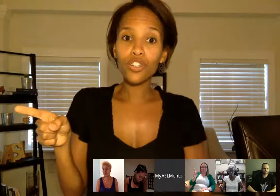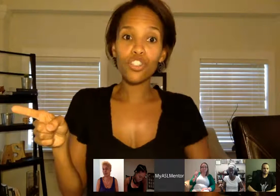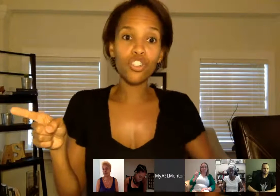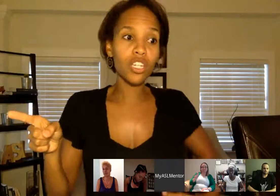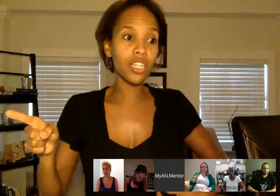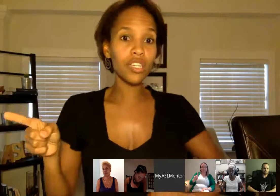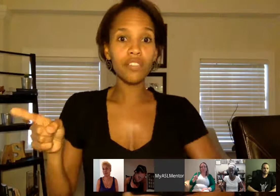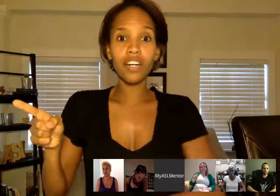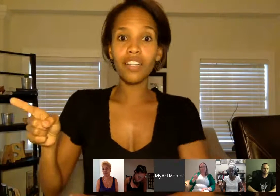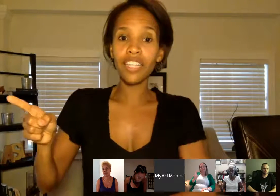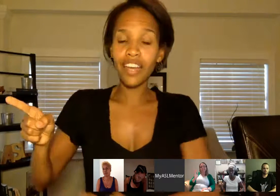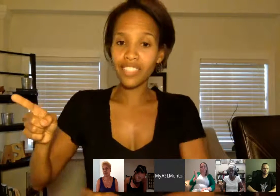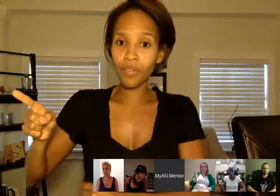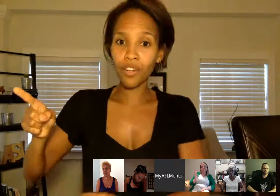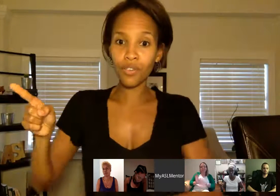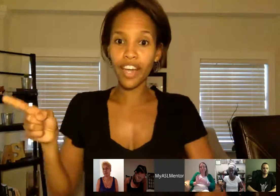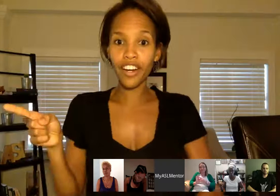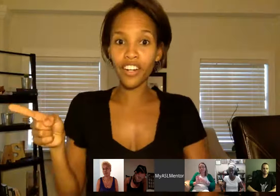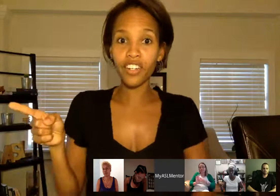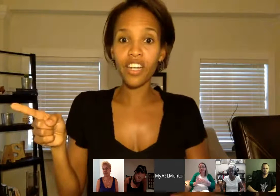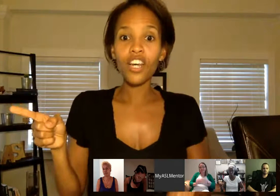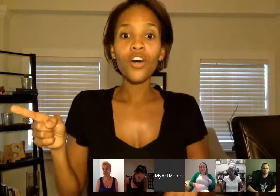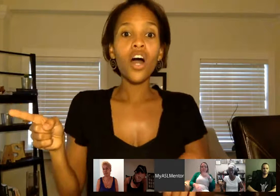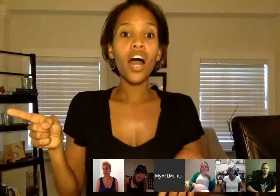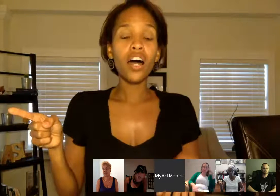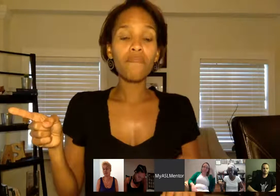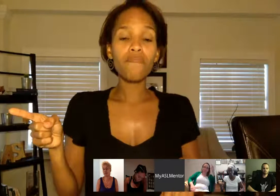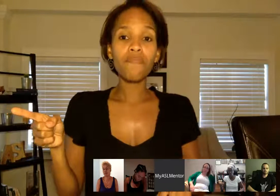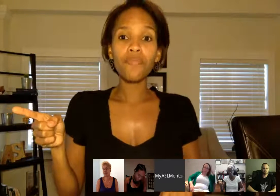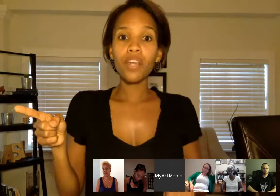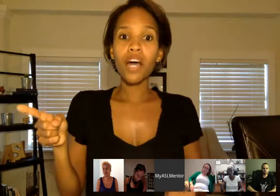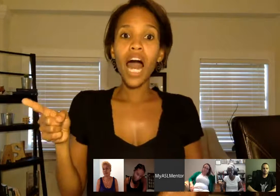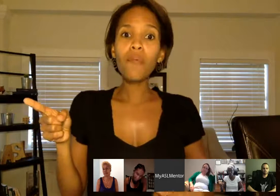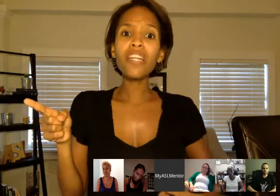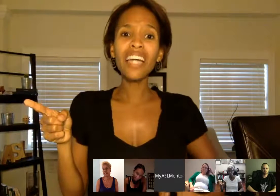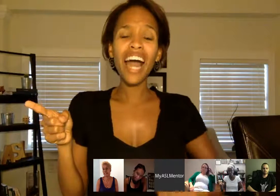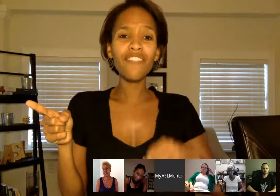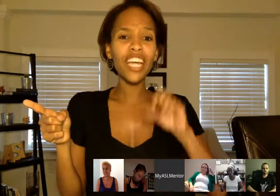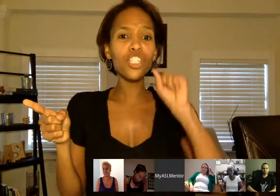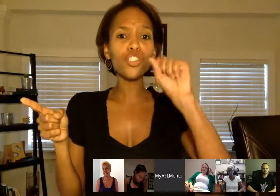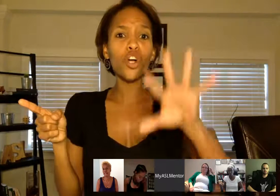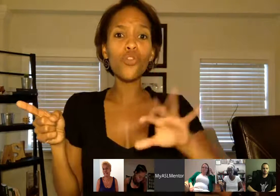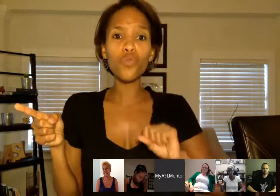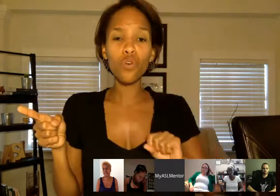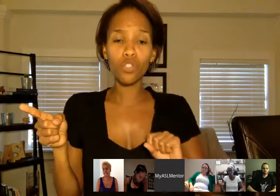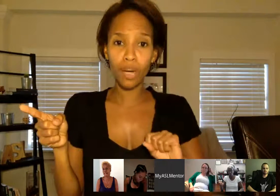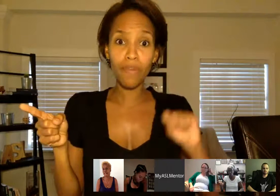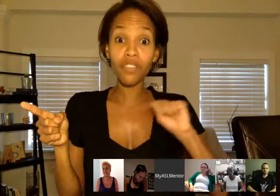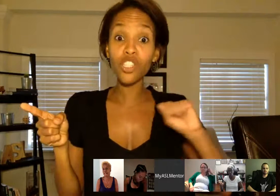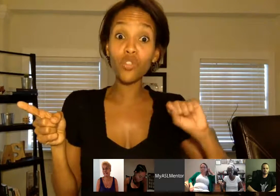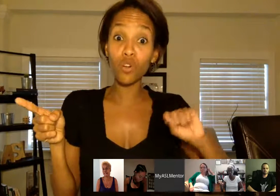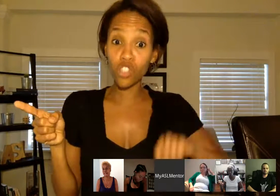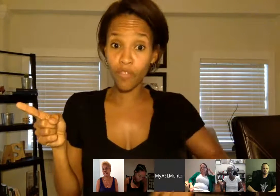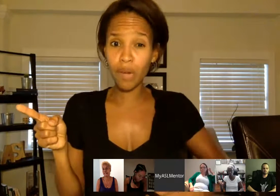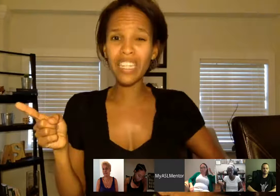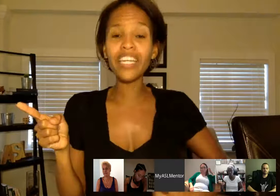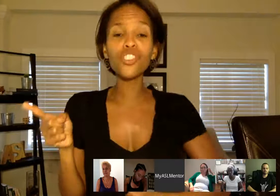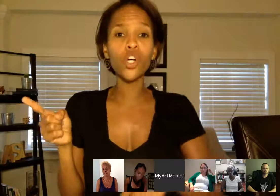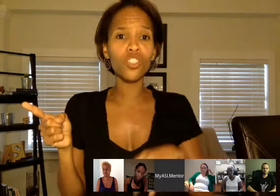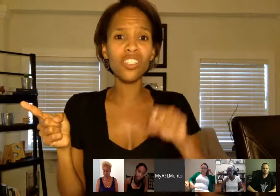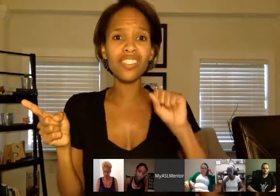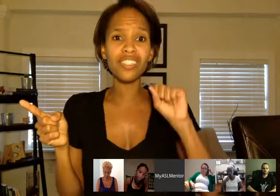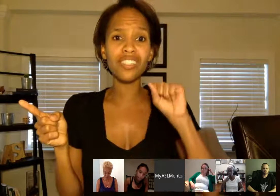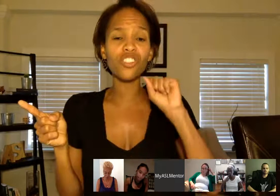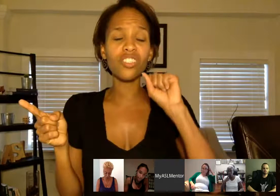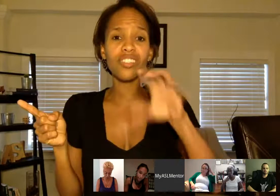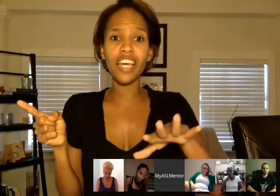He or she, luckily in ASL we don't care. I'm going to kind of intro the role. I'm about to do a role shift, but I'm going to intro